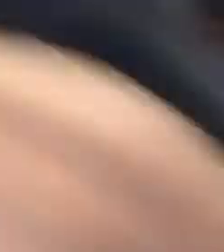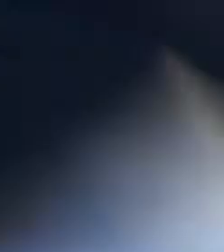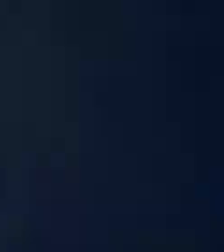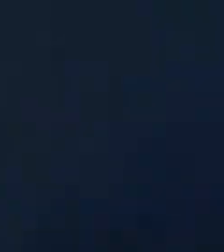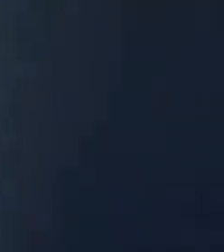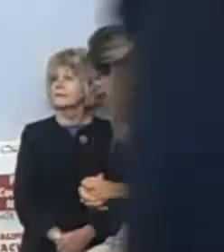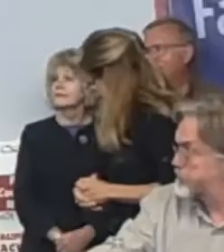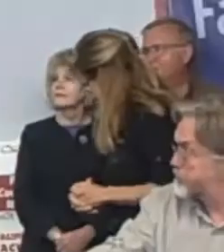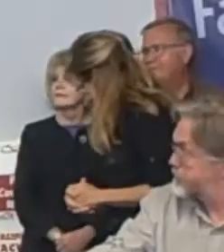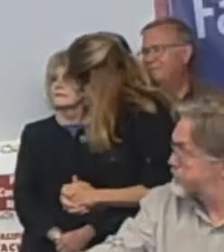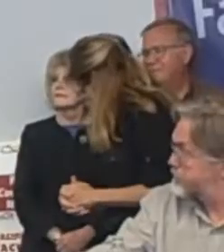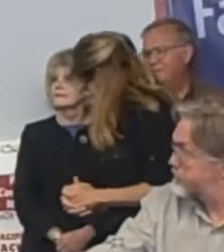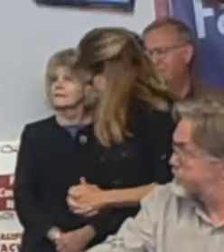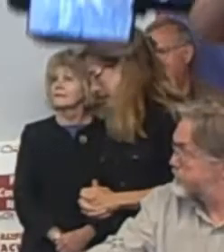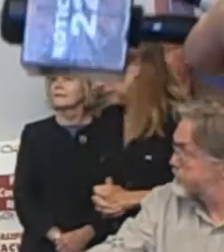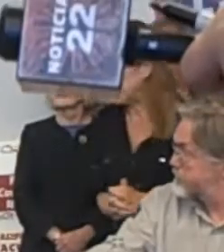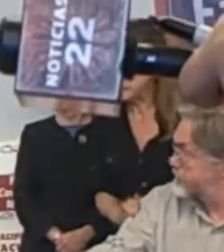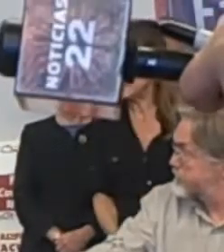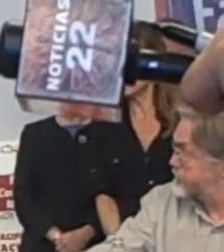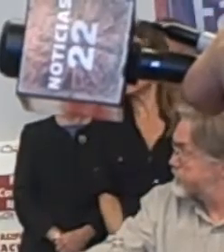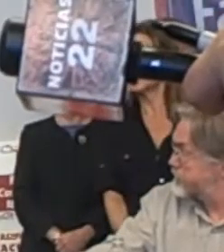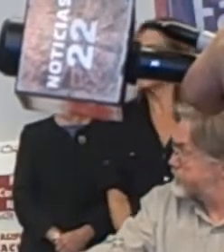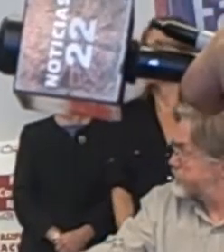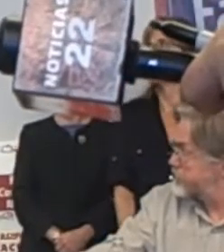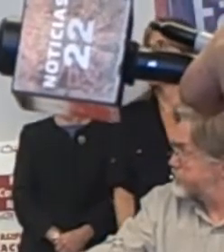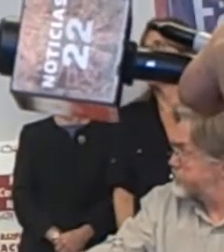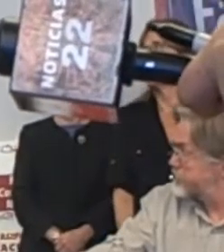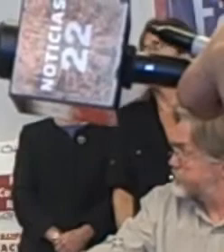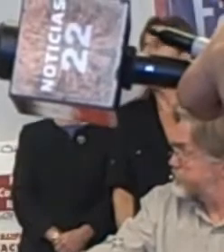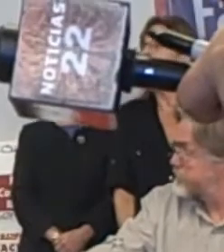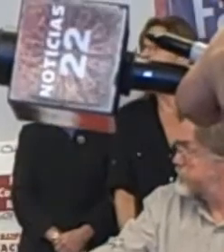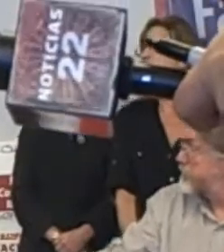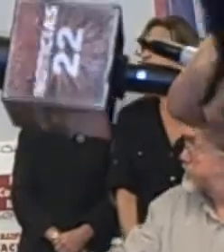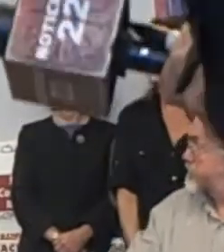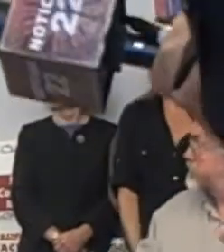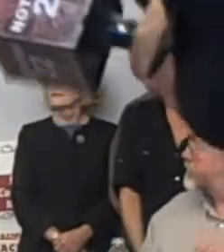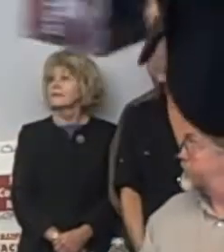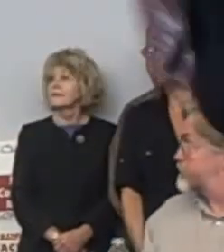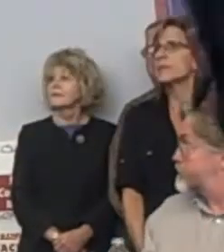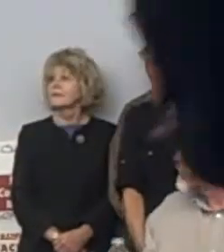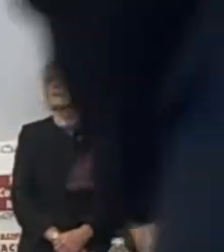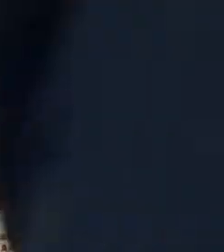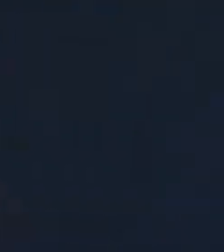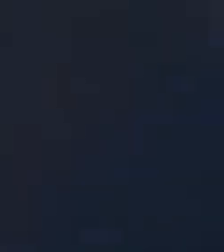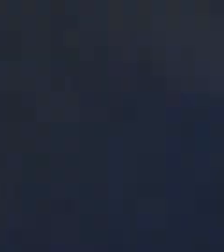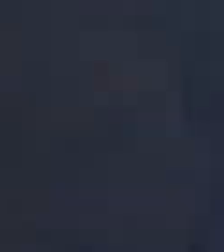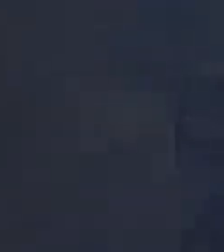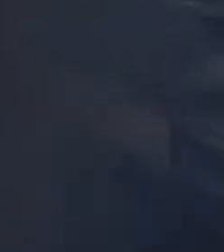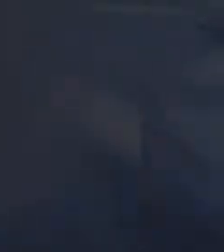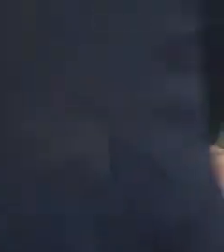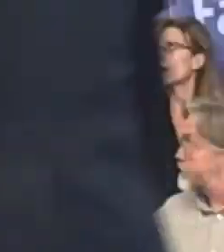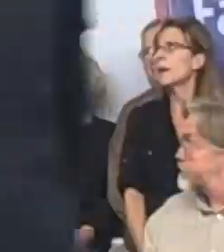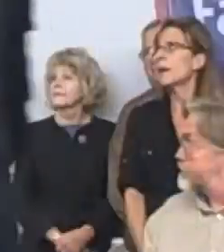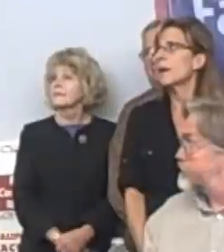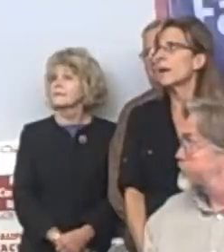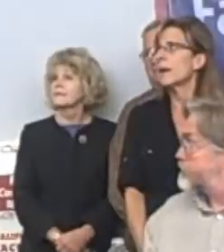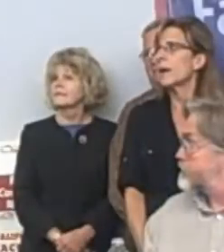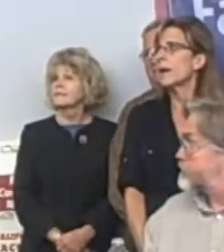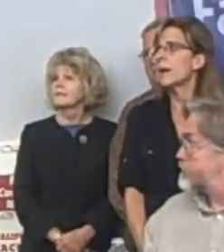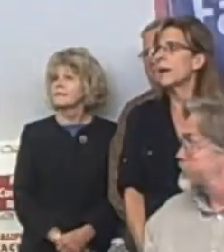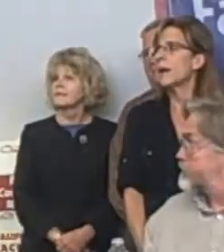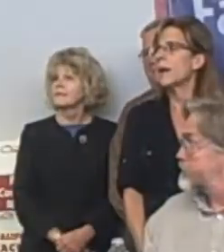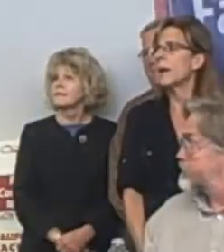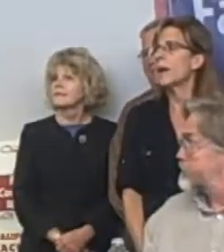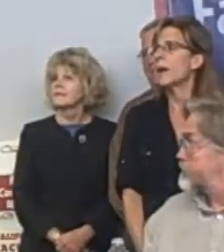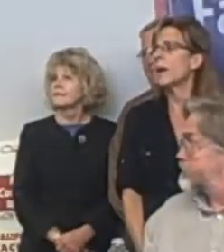Entre el 16 y 27 de abril, los maestros de los 23 campus de la Universidad Estatal